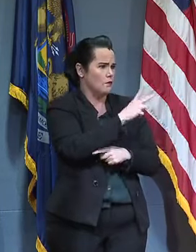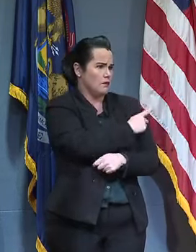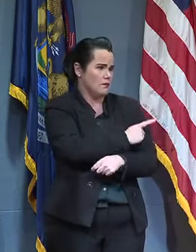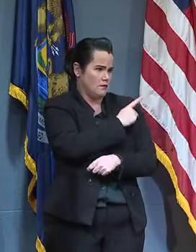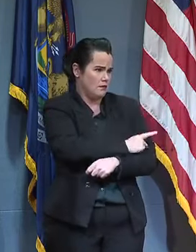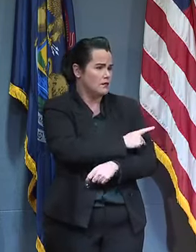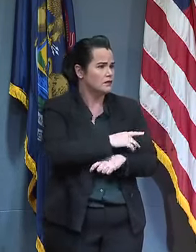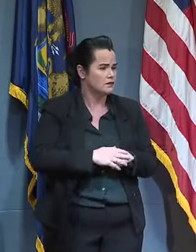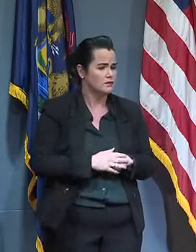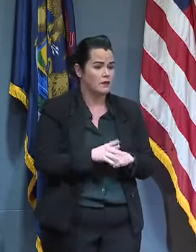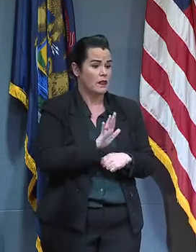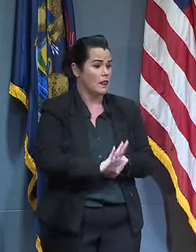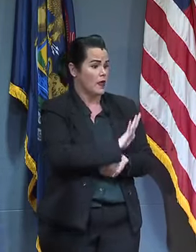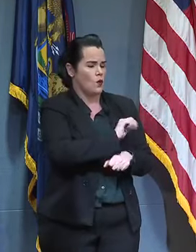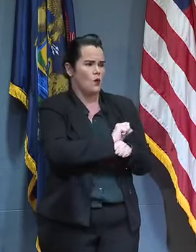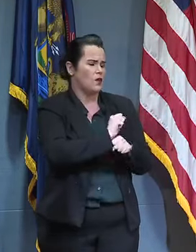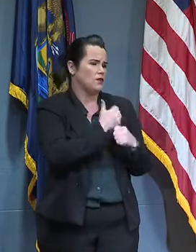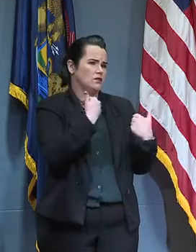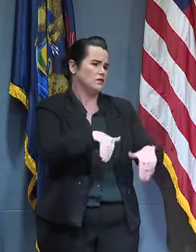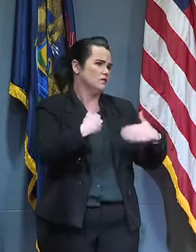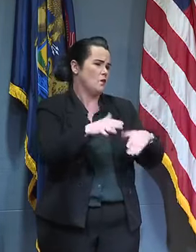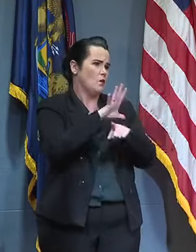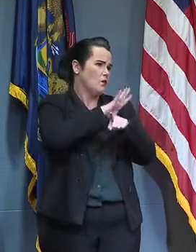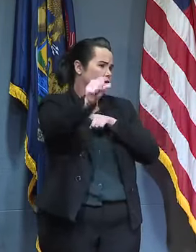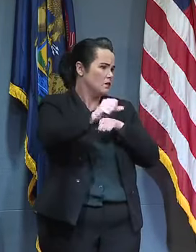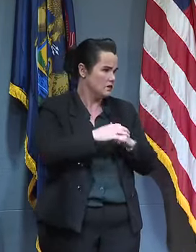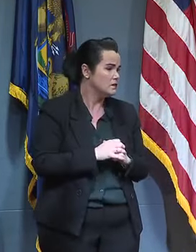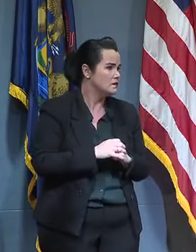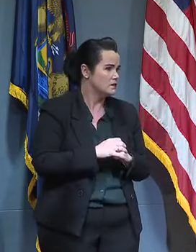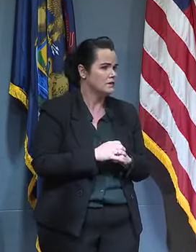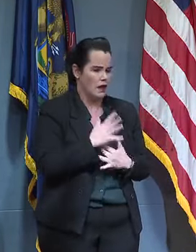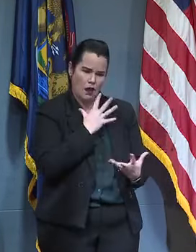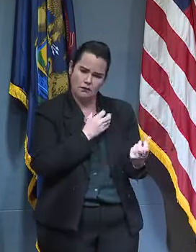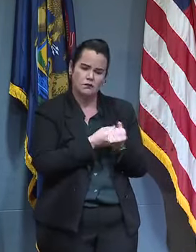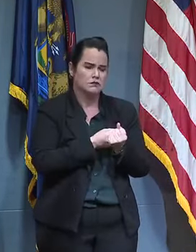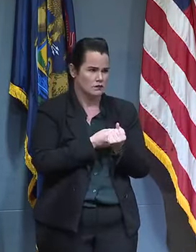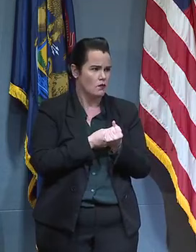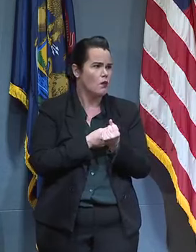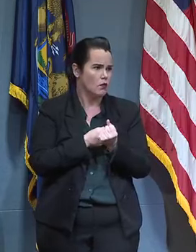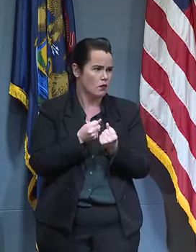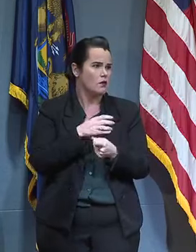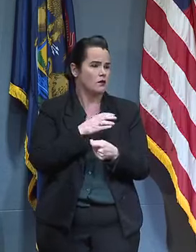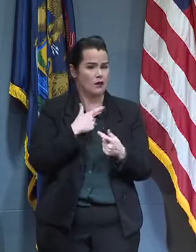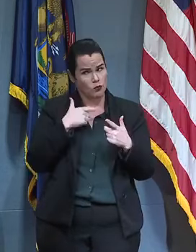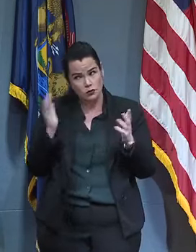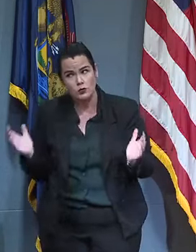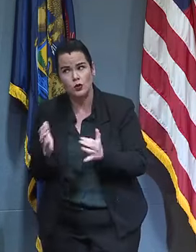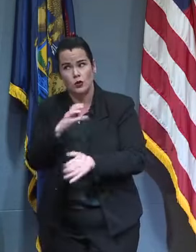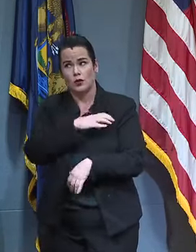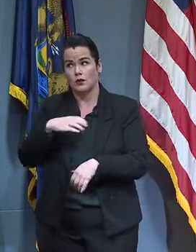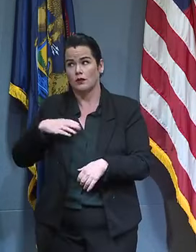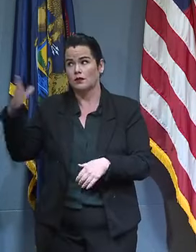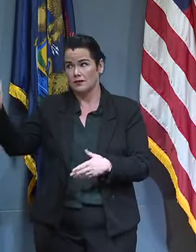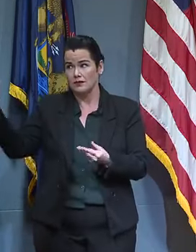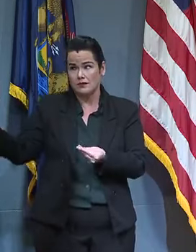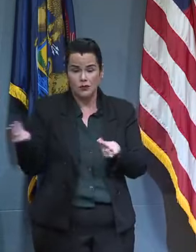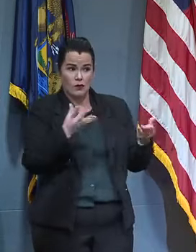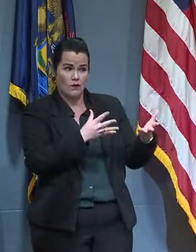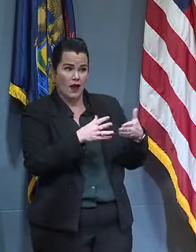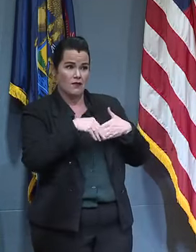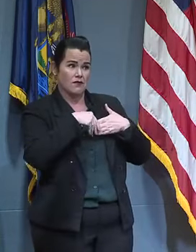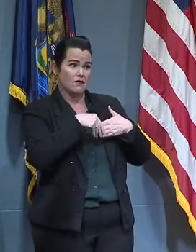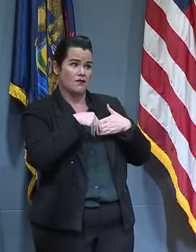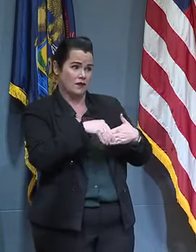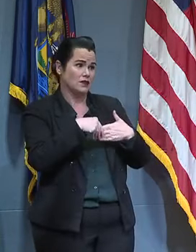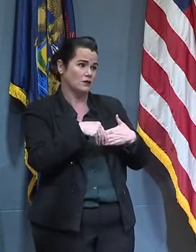work, and I would absolutely support that. And we're trying to encourage Congress to make sure that they give the kind of flexibility to